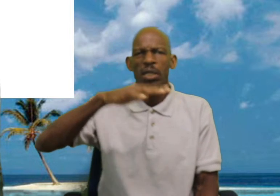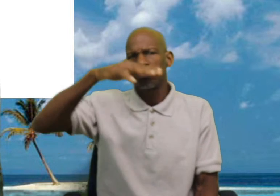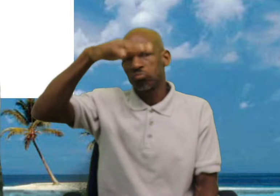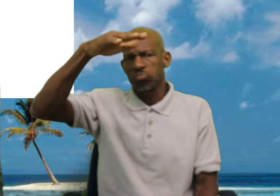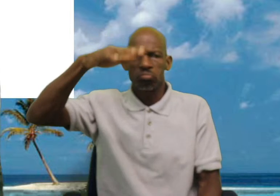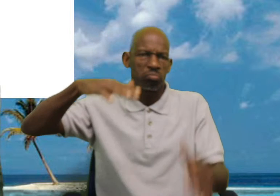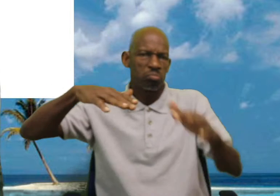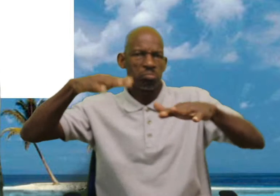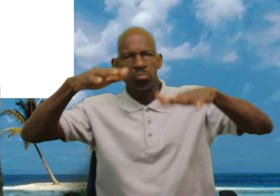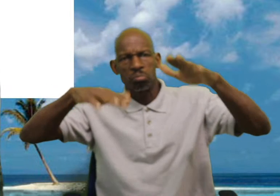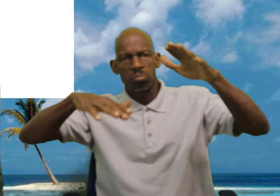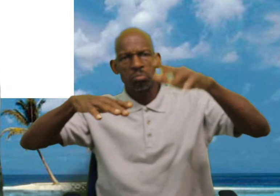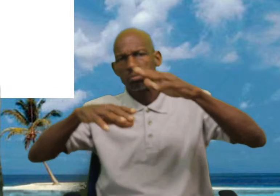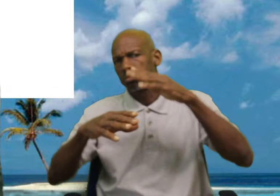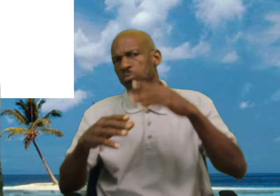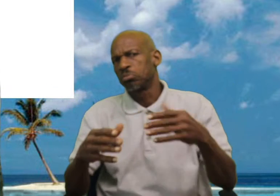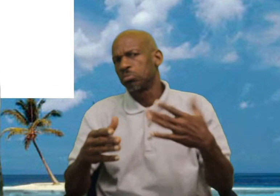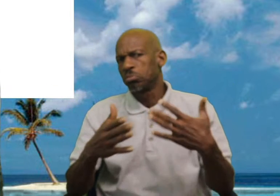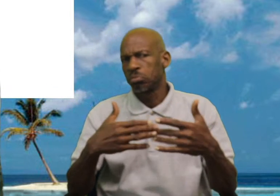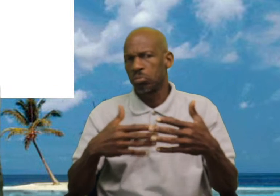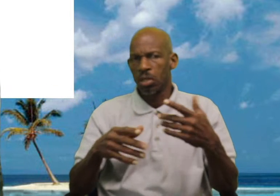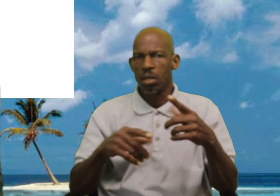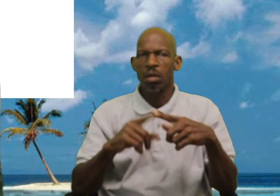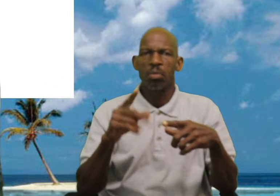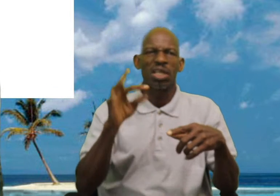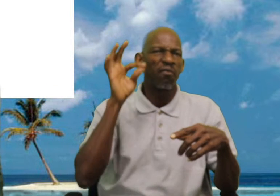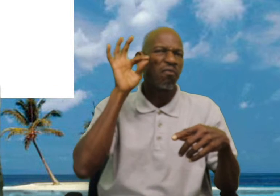right? So she.